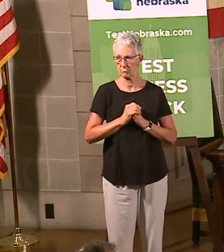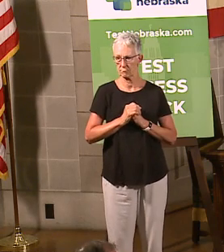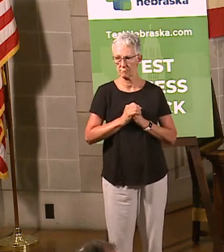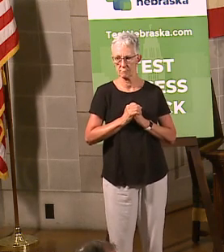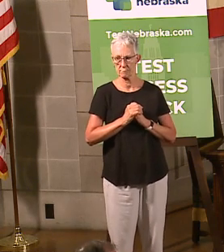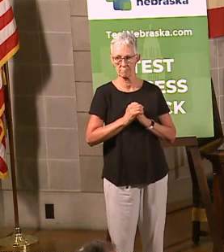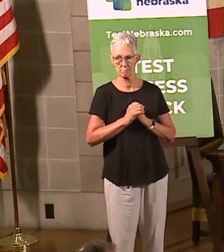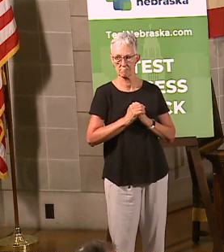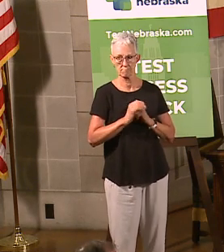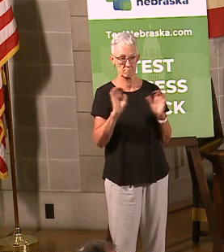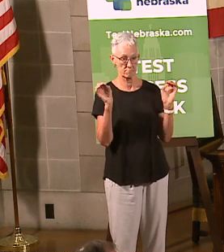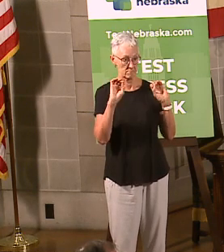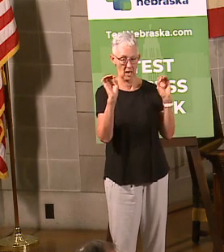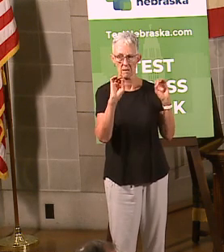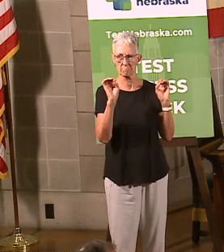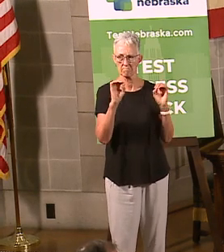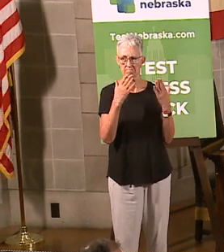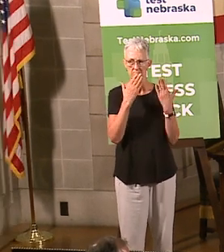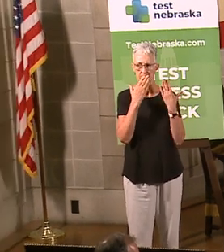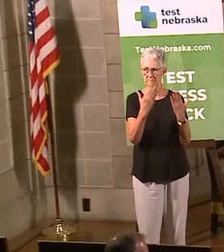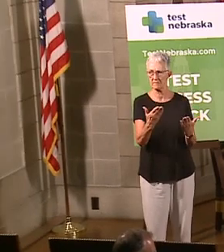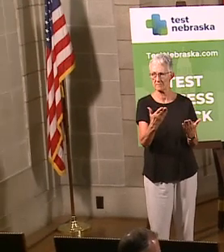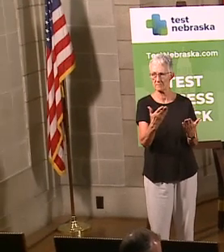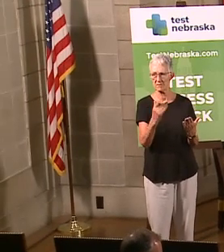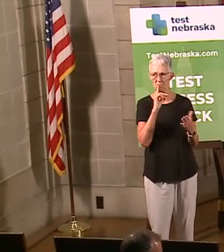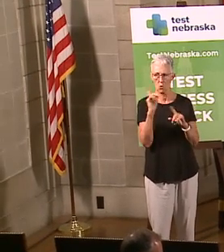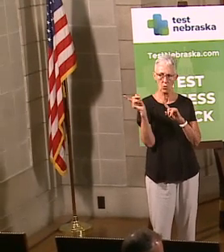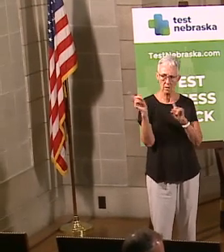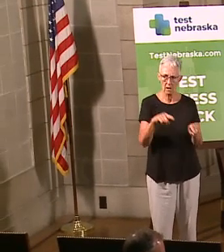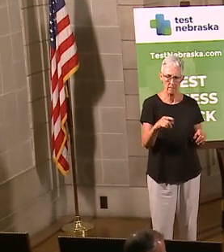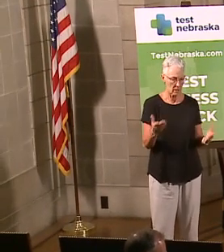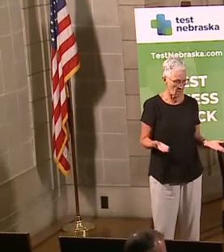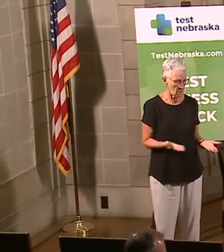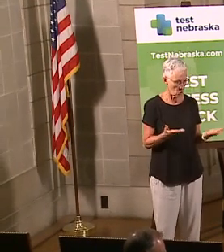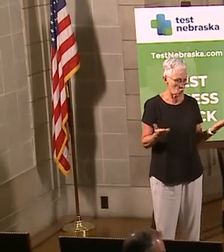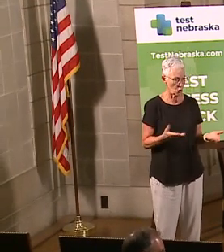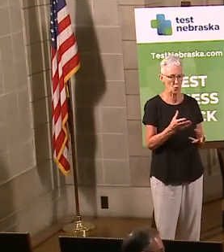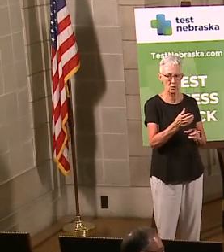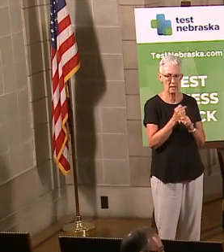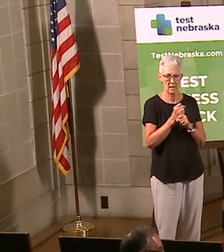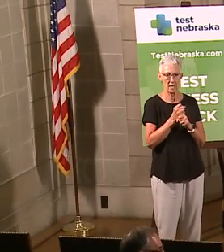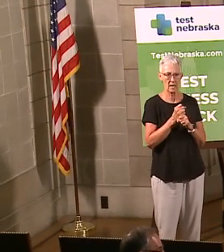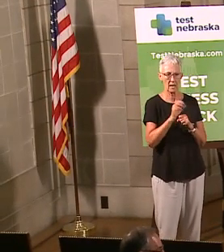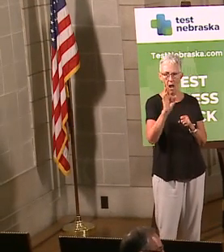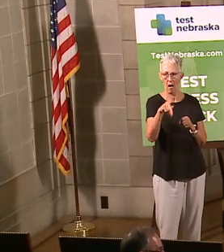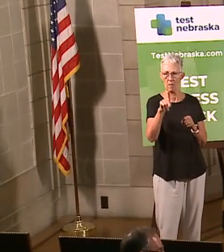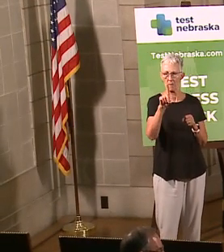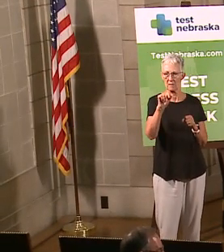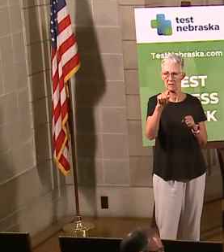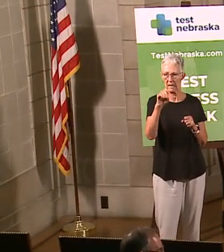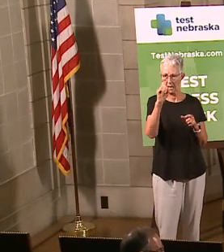Seeing none, thank you again, folks, for coming here to be able to get the update. We've got a lot of